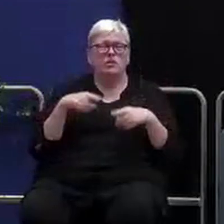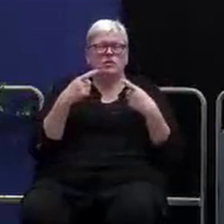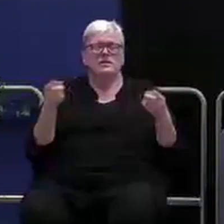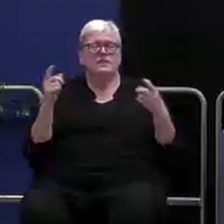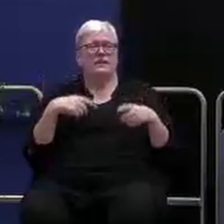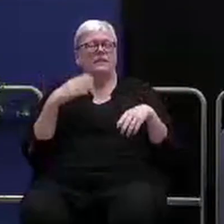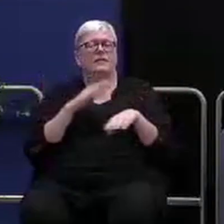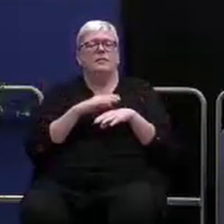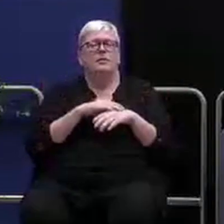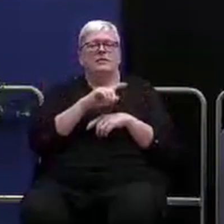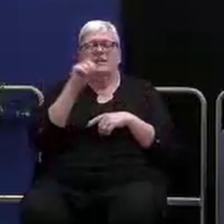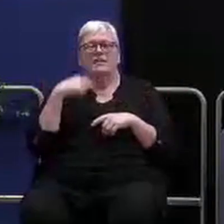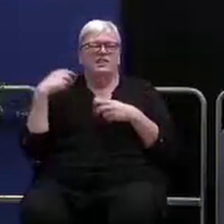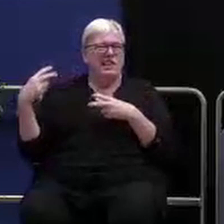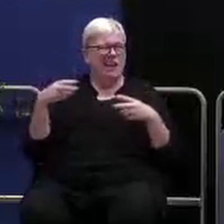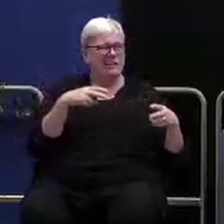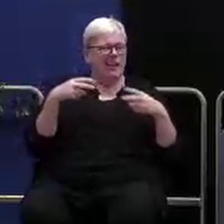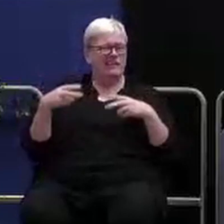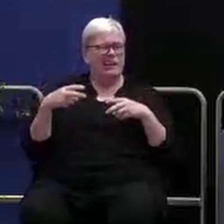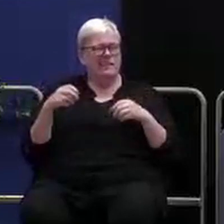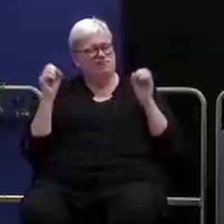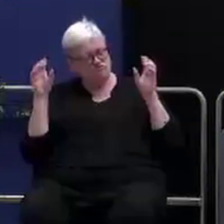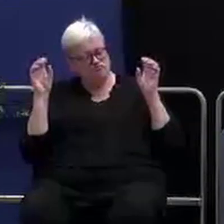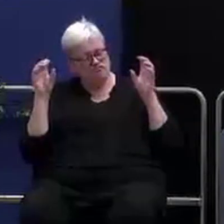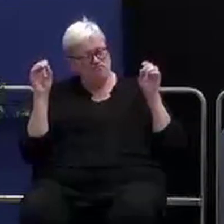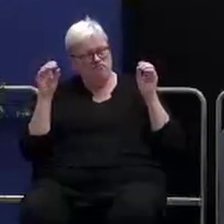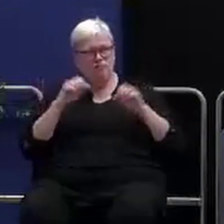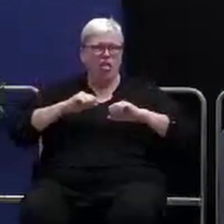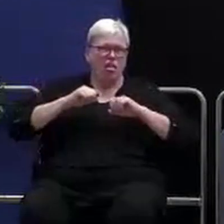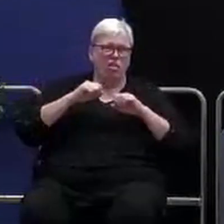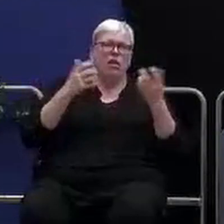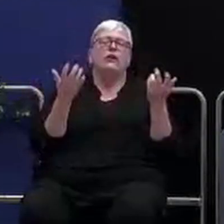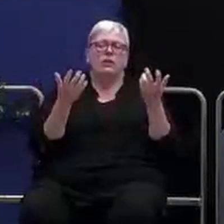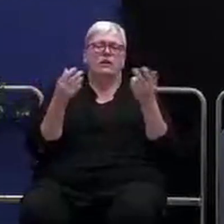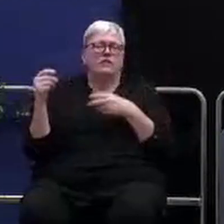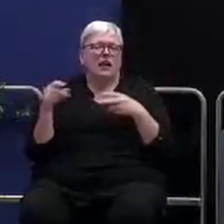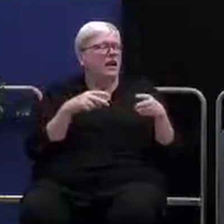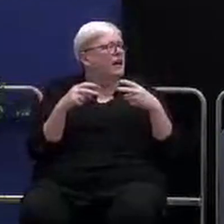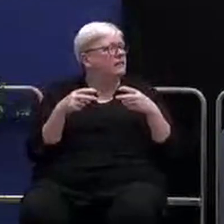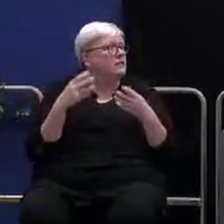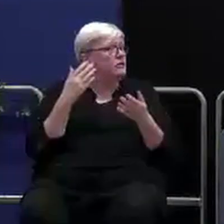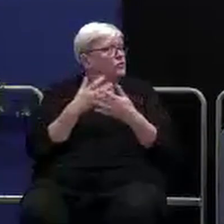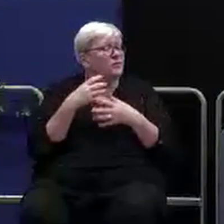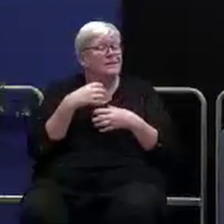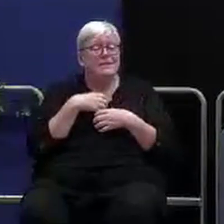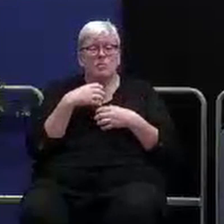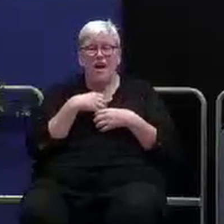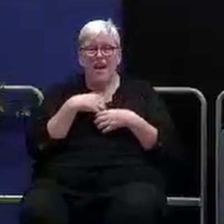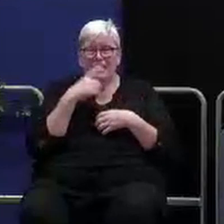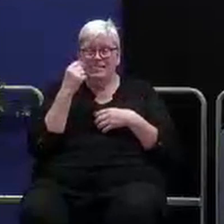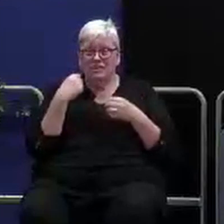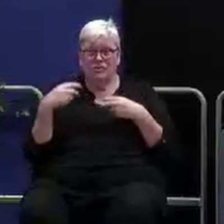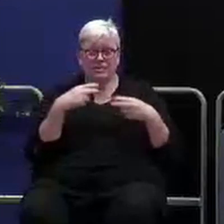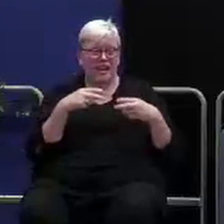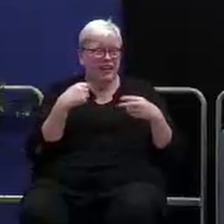later, he'd be back on Dance Floor Express, feet and elbows a blur. It was a little surprising that he could dance at all, given how